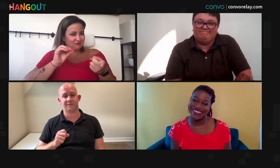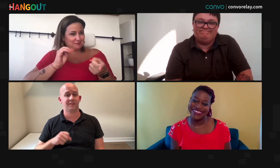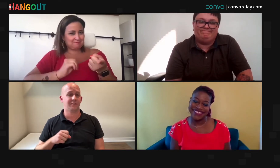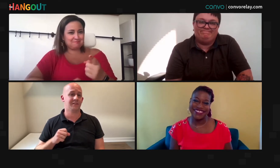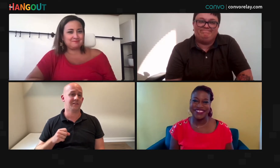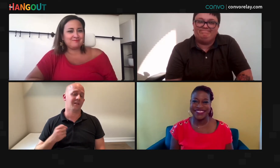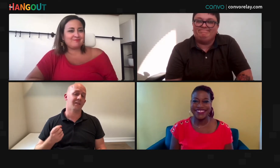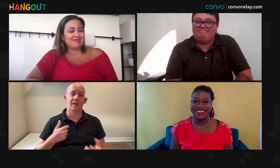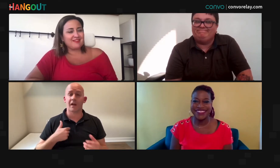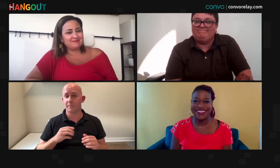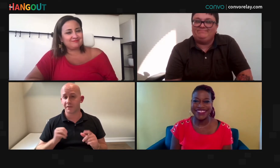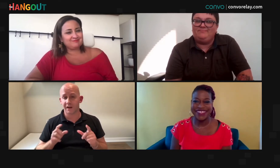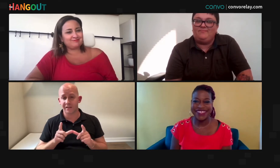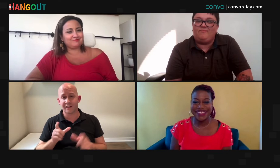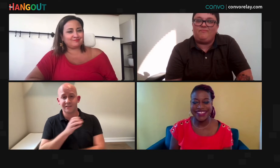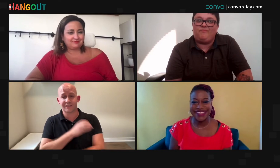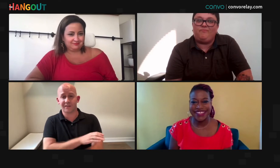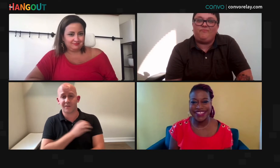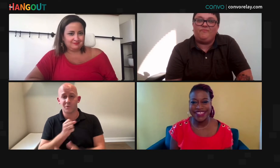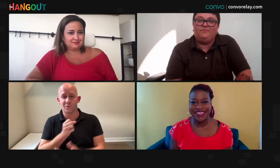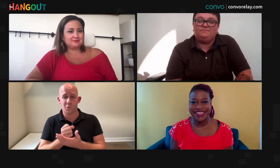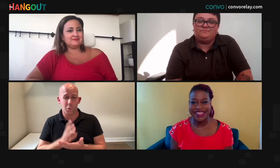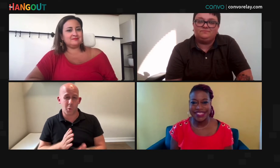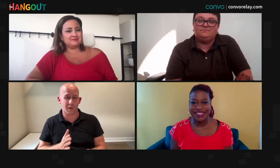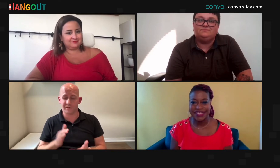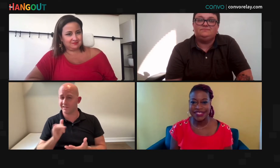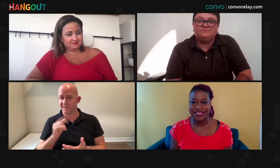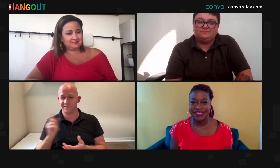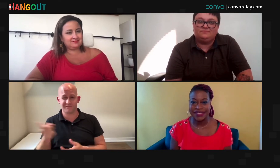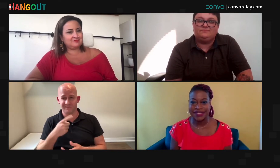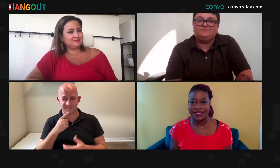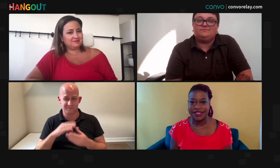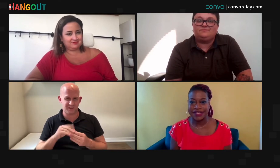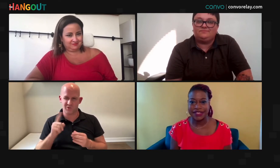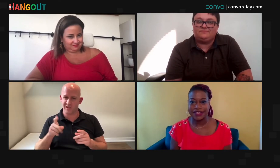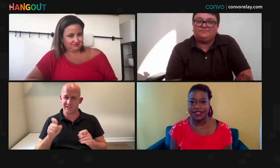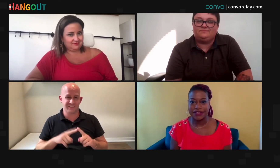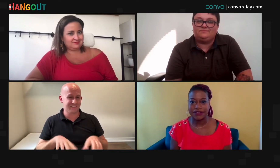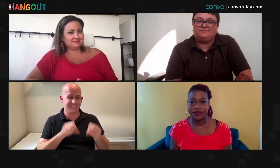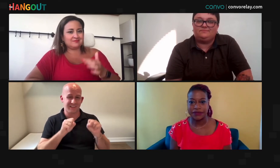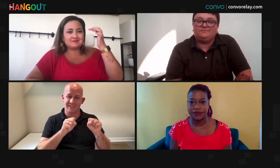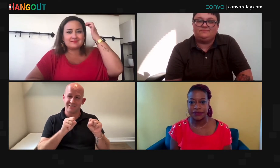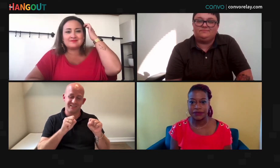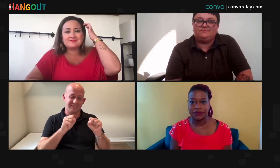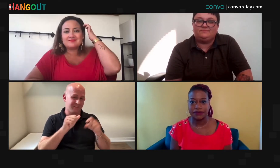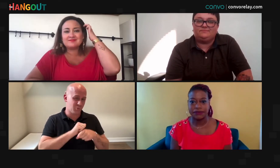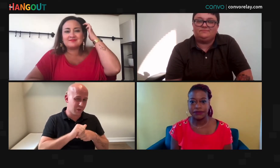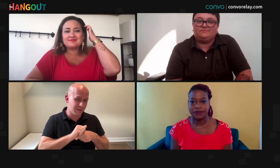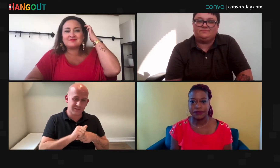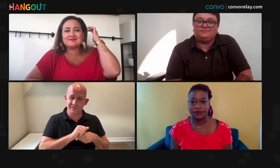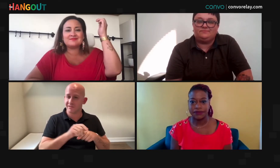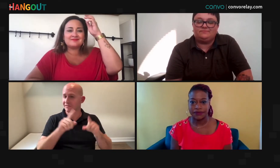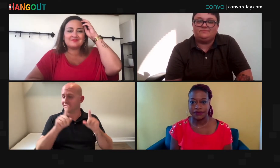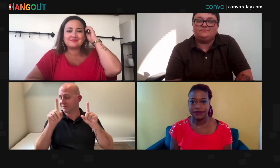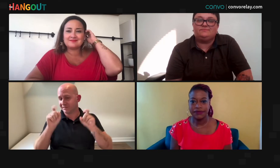with one of his former kids, Jarom. And it's been so time. I am like a social worker and I'm going to get